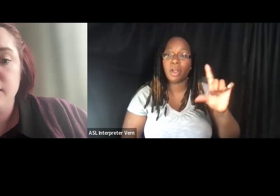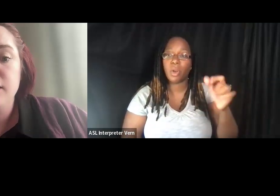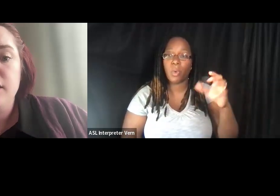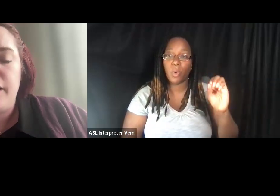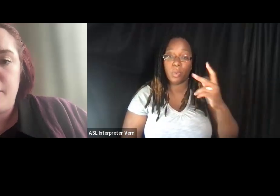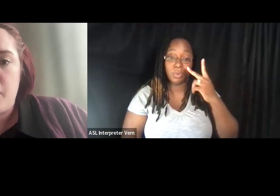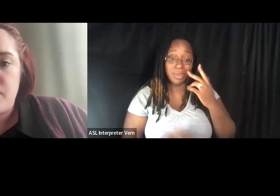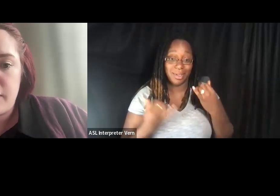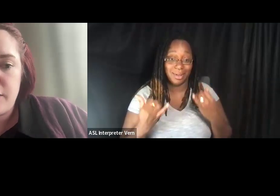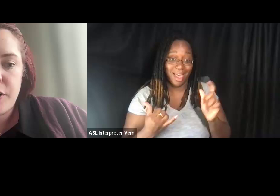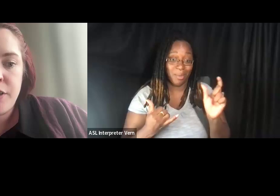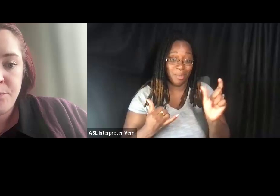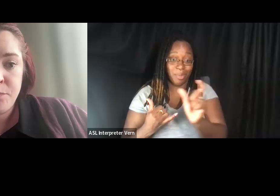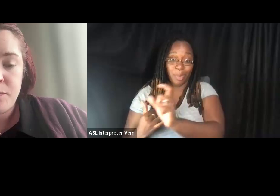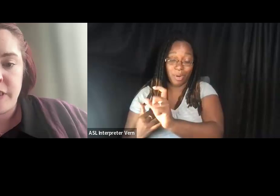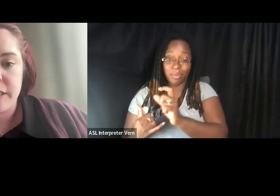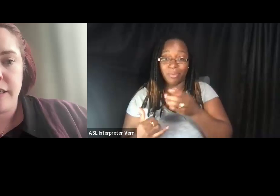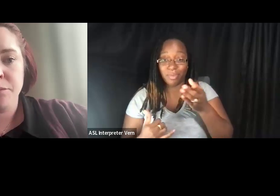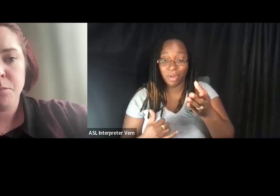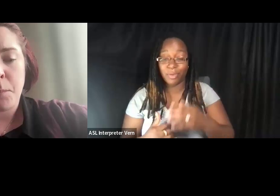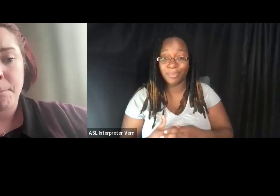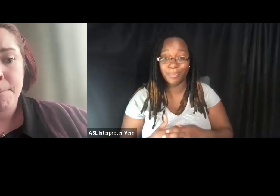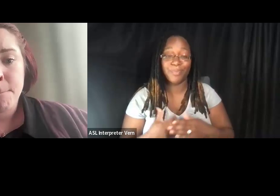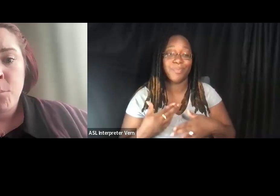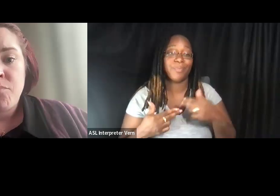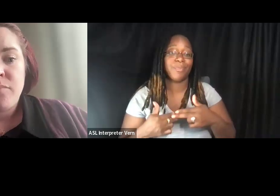the slide screen. Next slide.